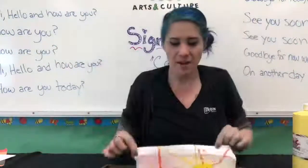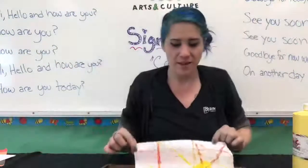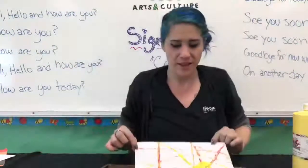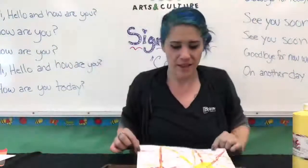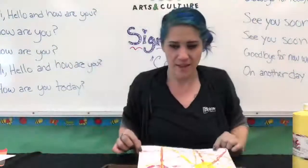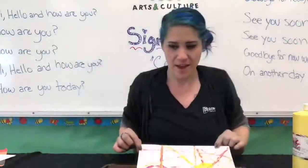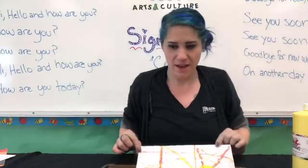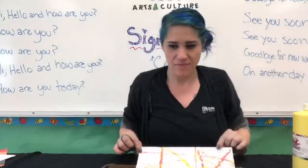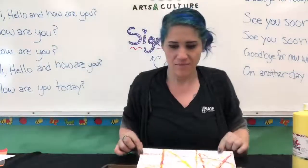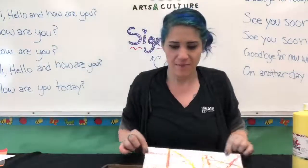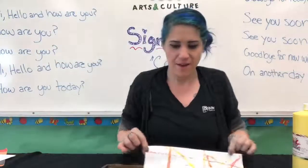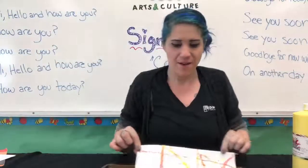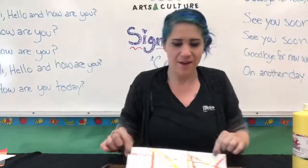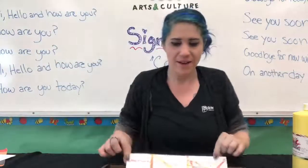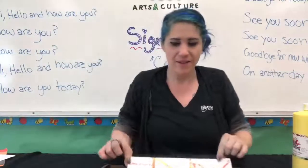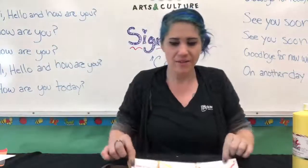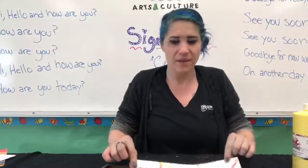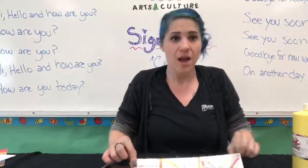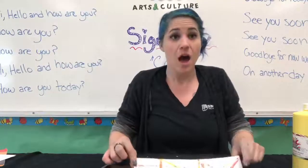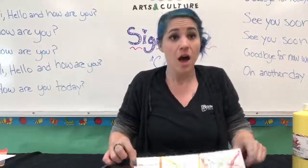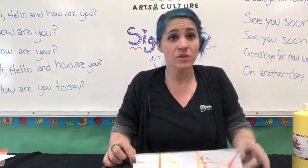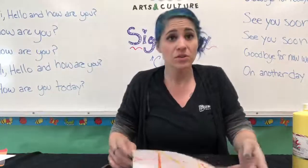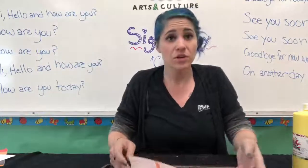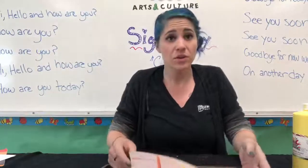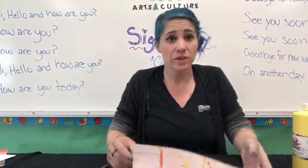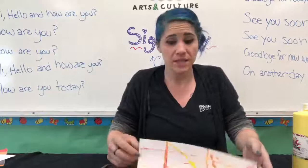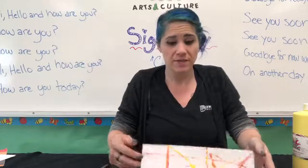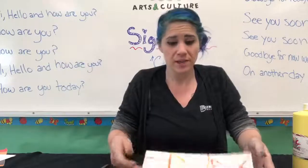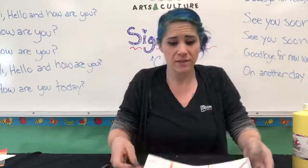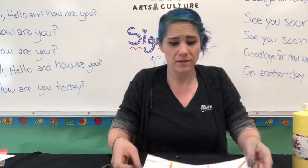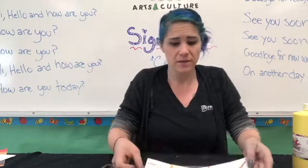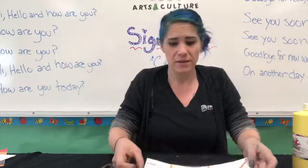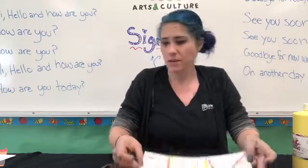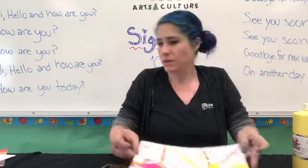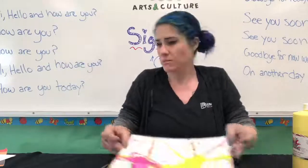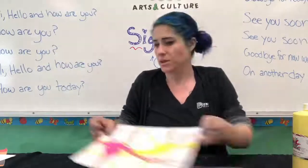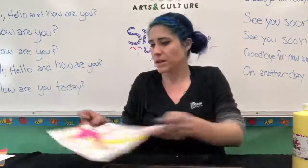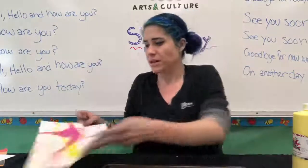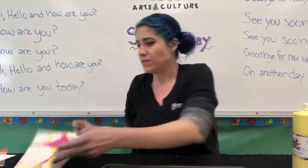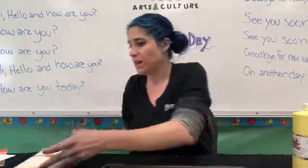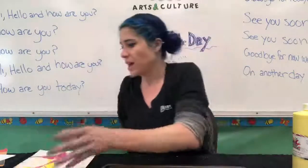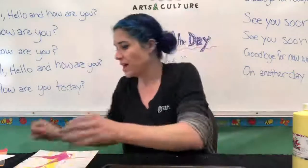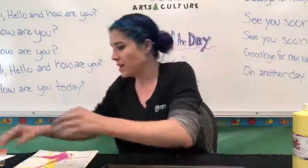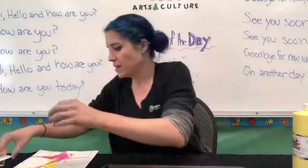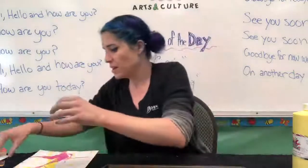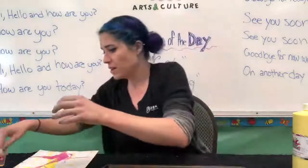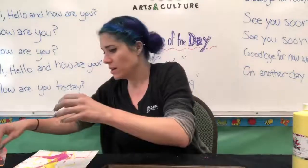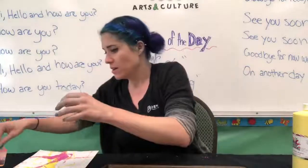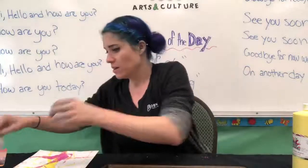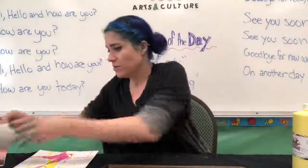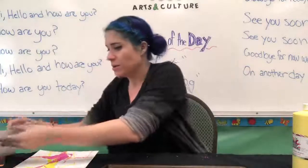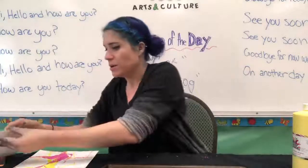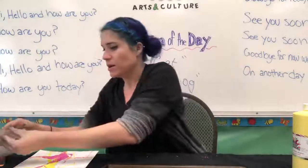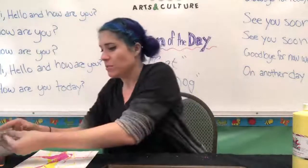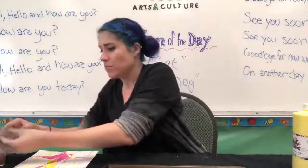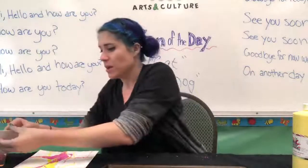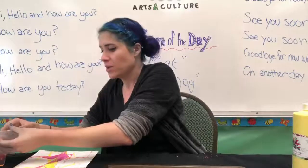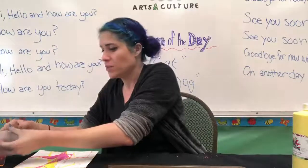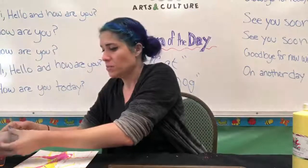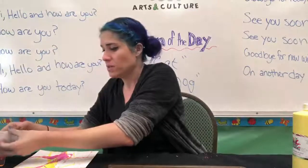pattern like that. All right. Also, you could always even put that aside, put on a brand new piece